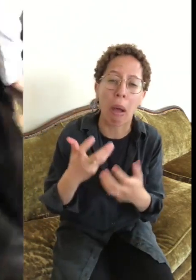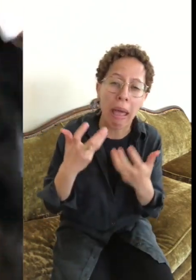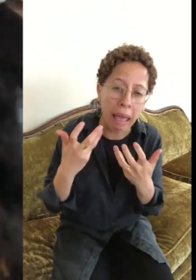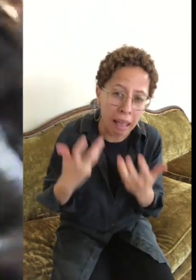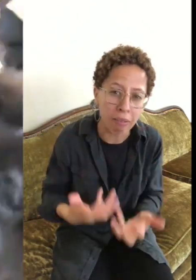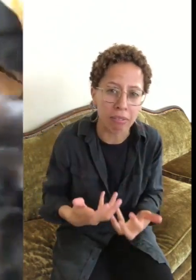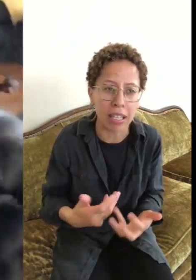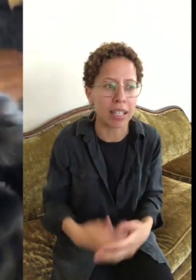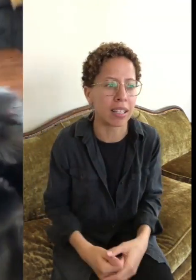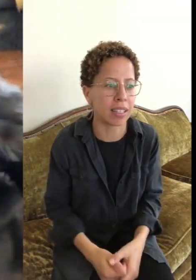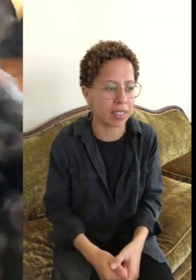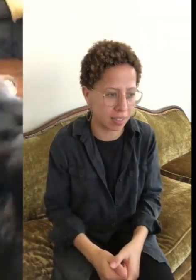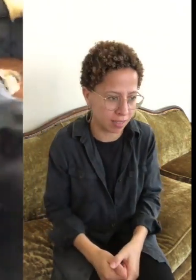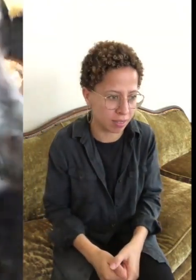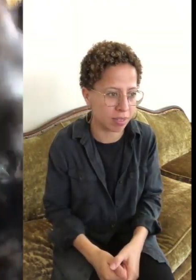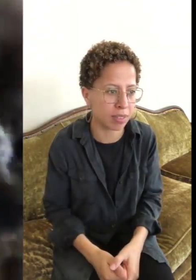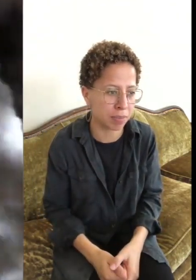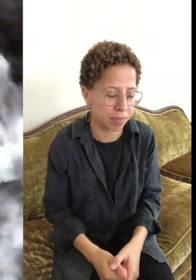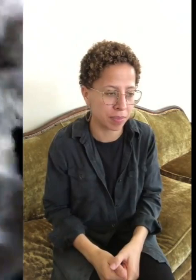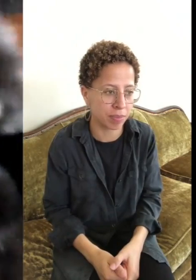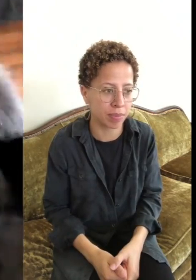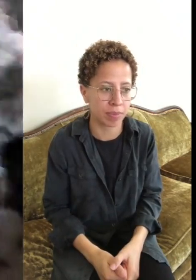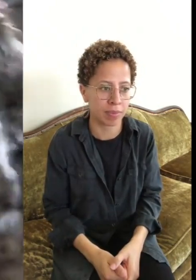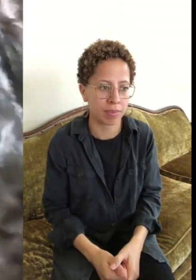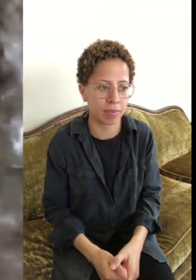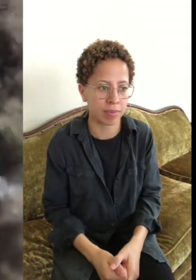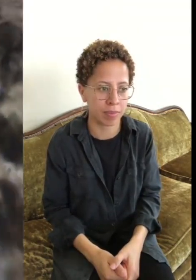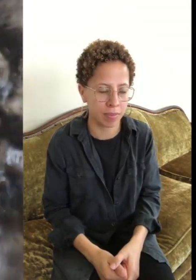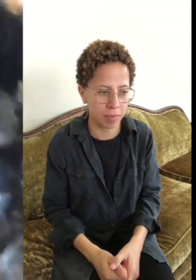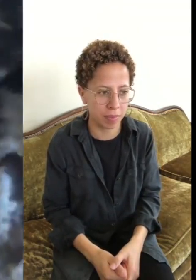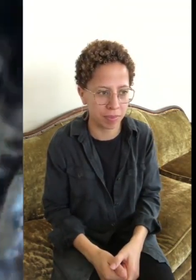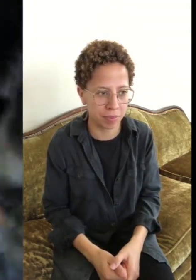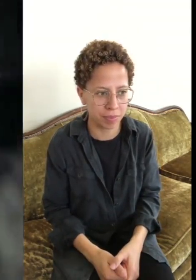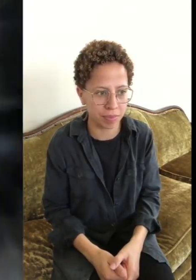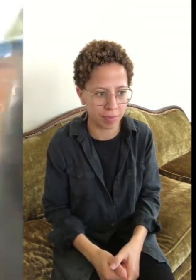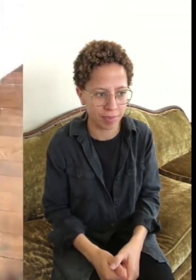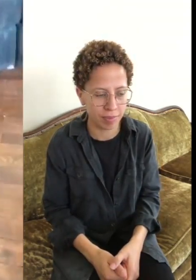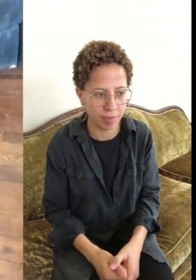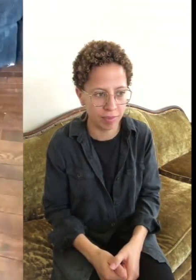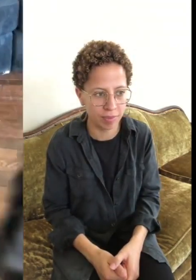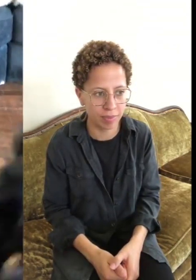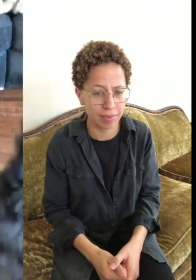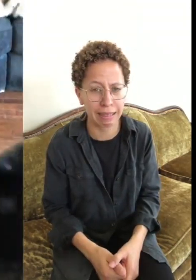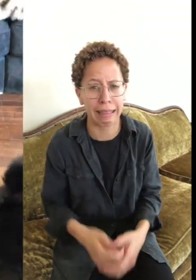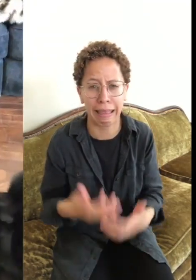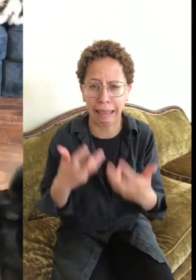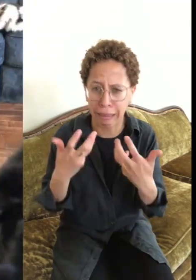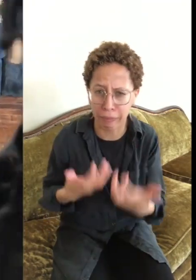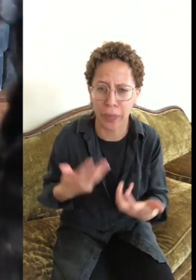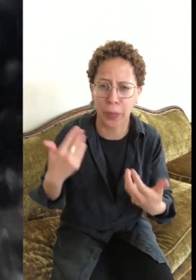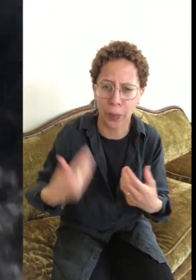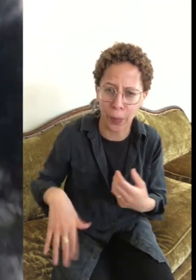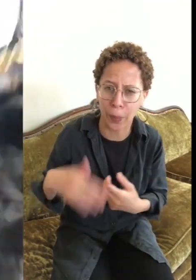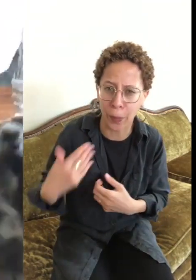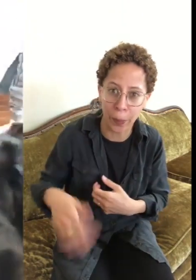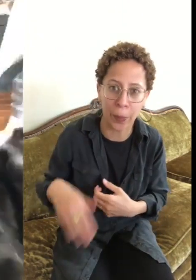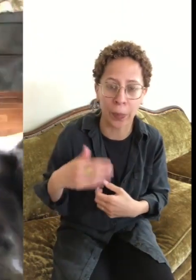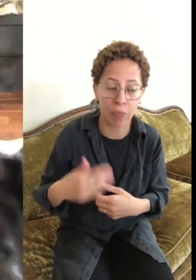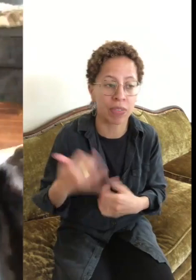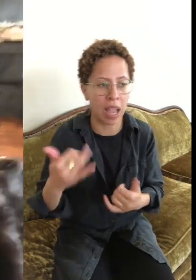so Okay, heavy. let's spread it out. It's heavy. It's heavy. So